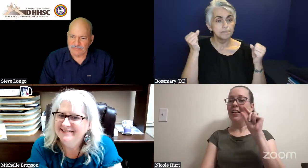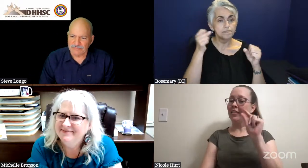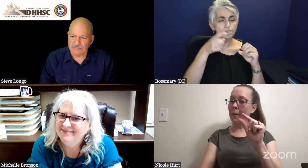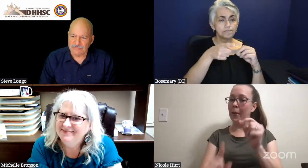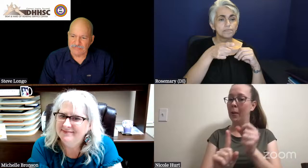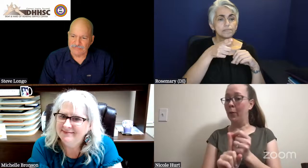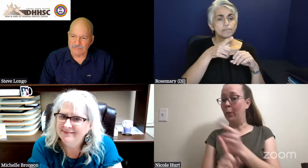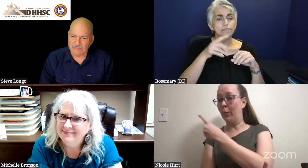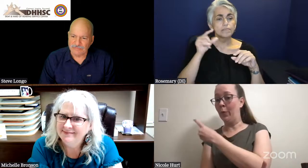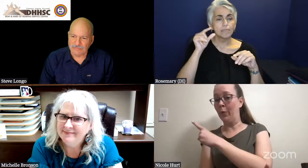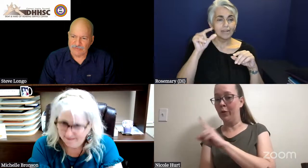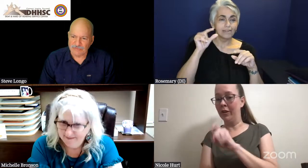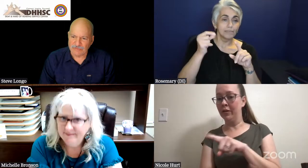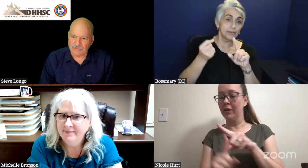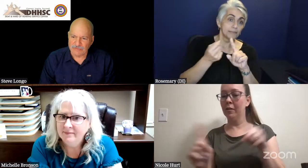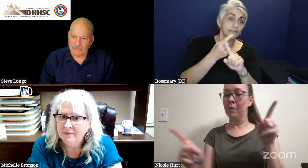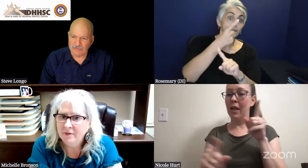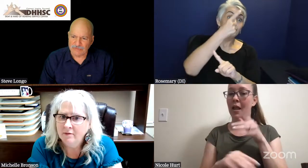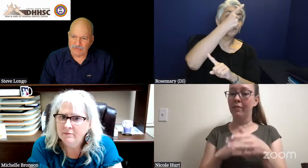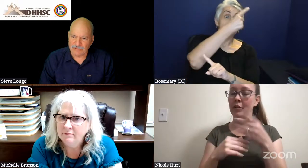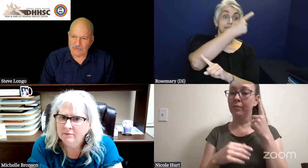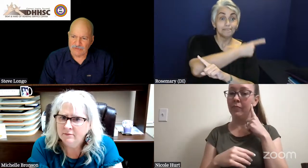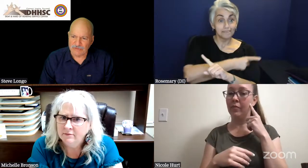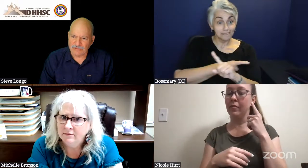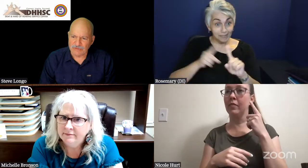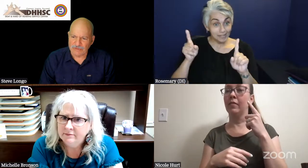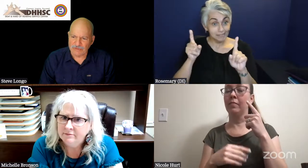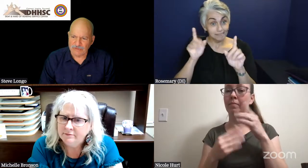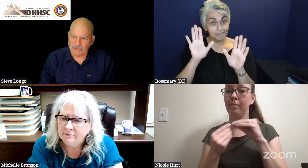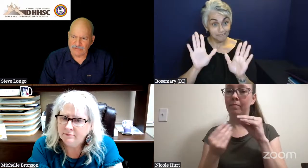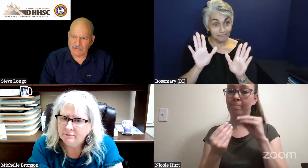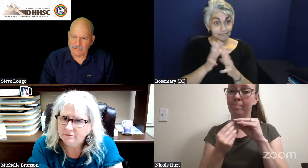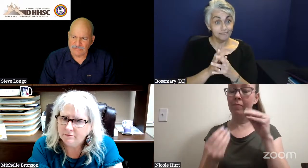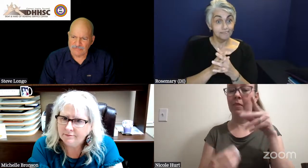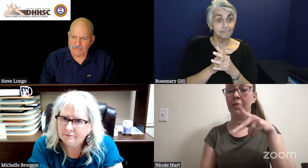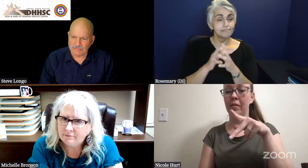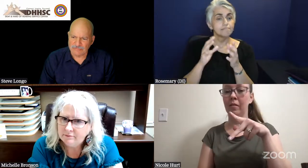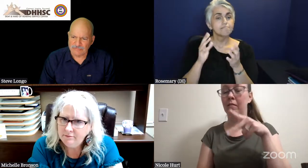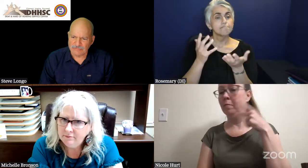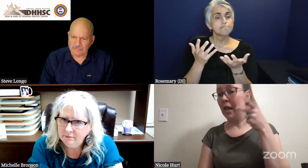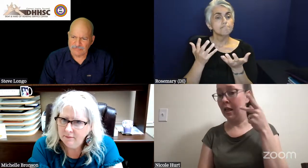Steve, and Nicole does. This is a bit off the point,